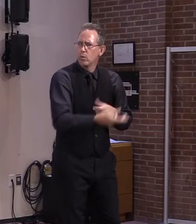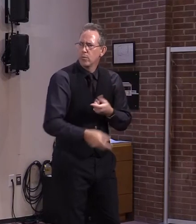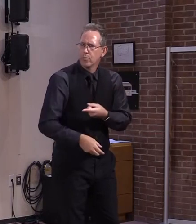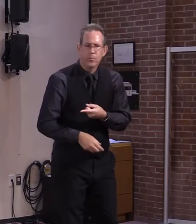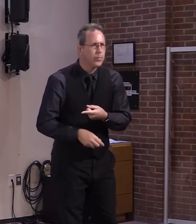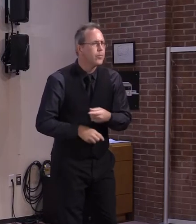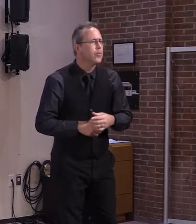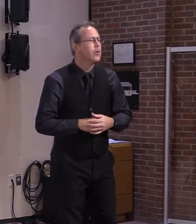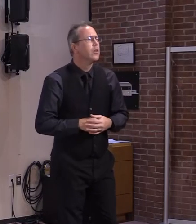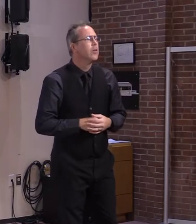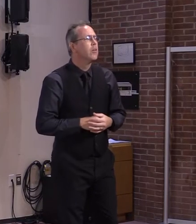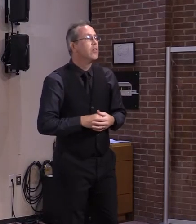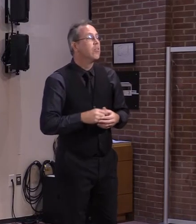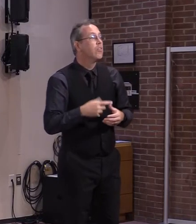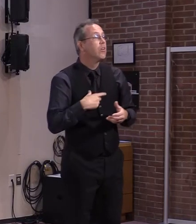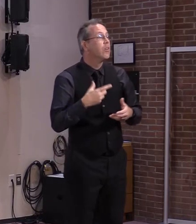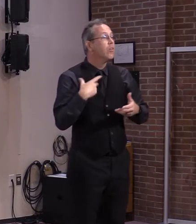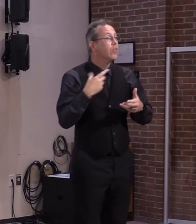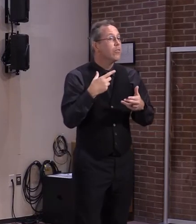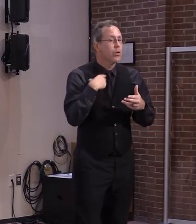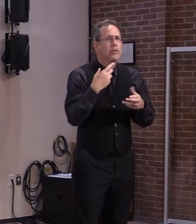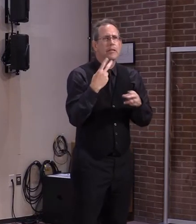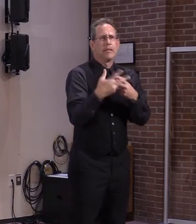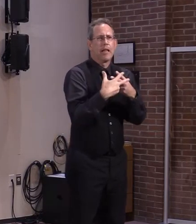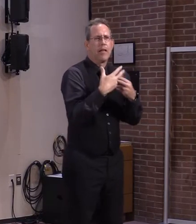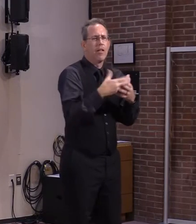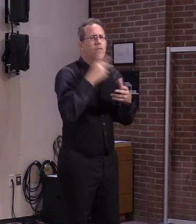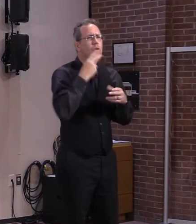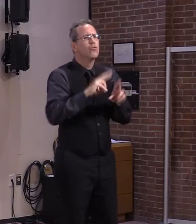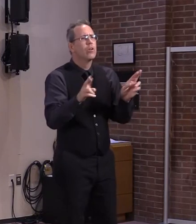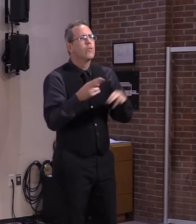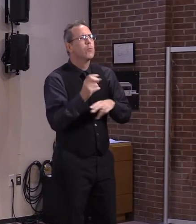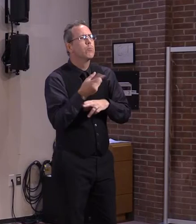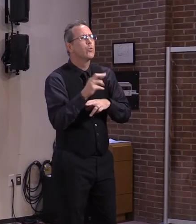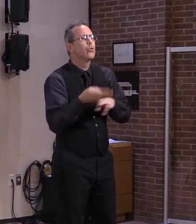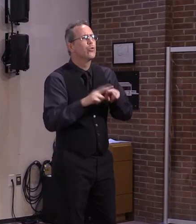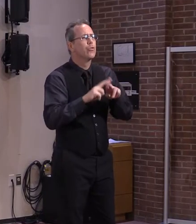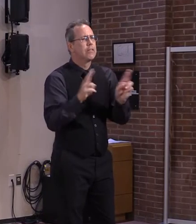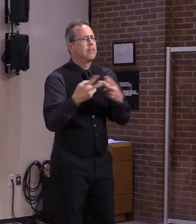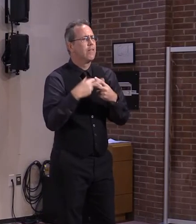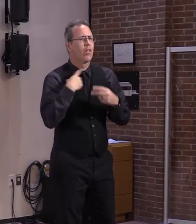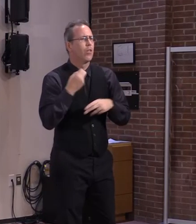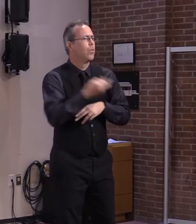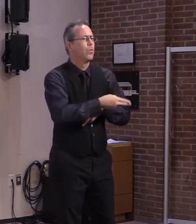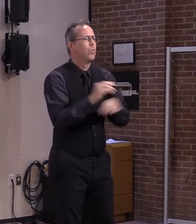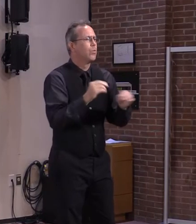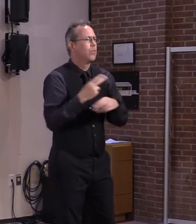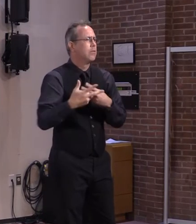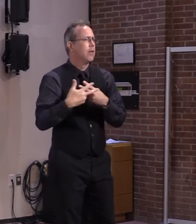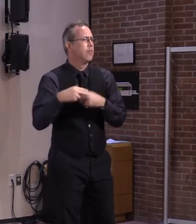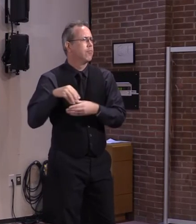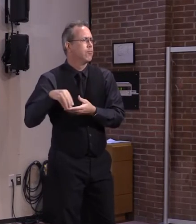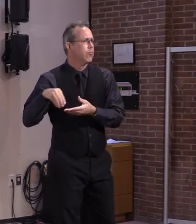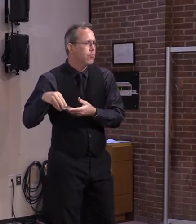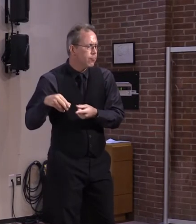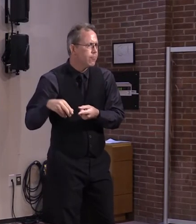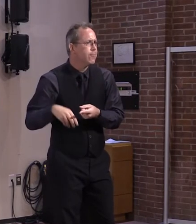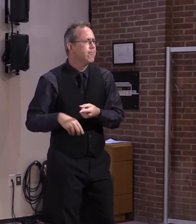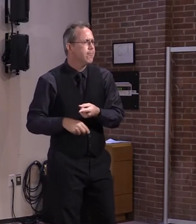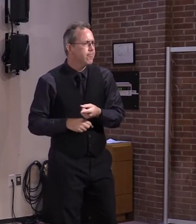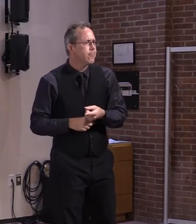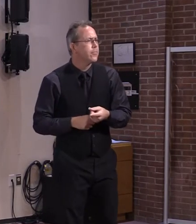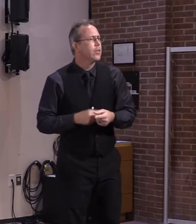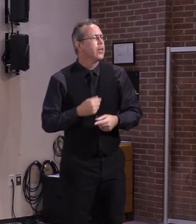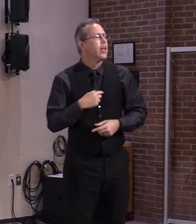United States is vaccinating now and vaccinating everybody, that there is going to be spoilage. At the beginning of the